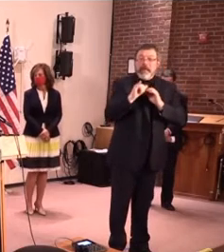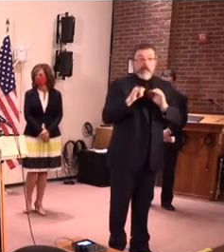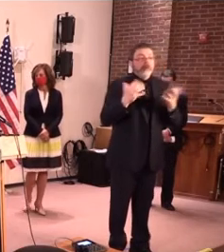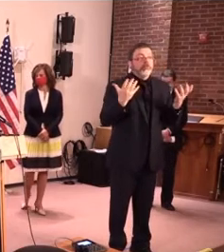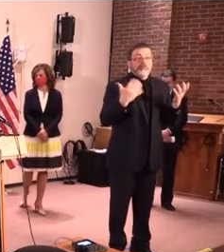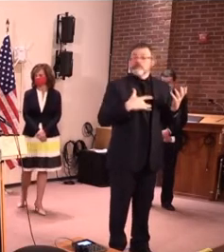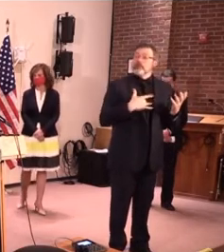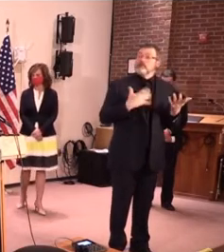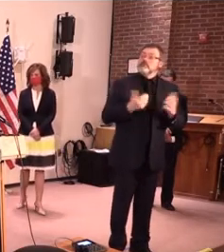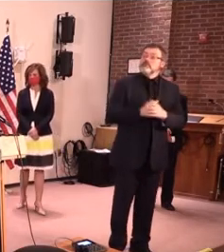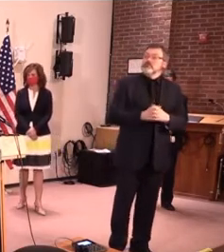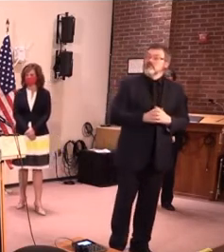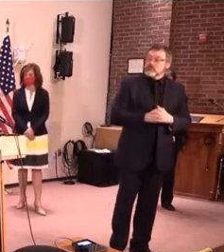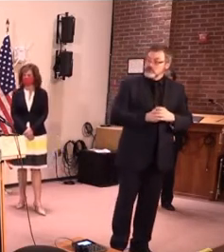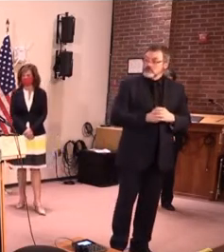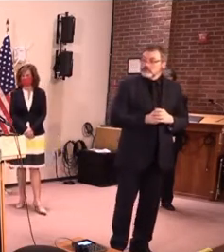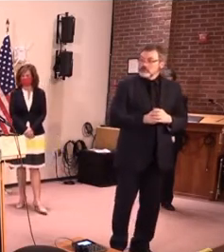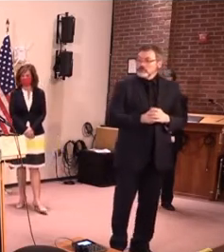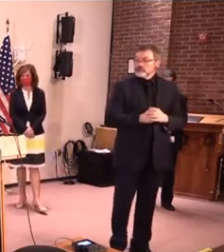Secretary Smith.